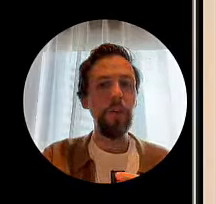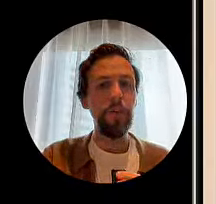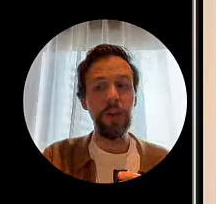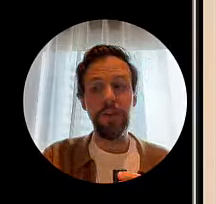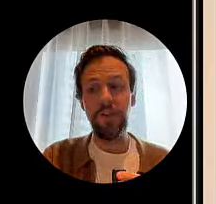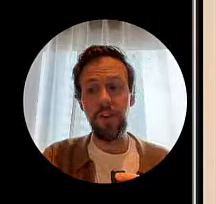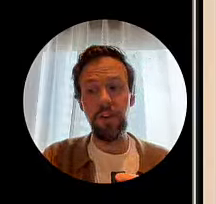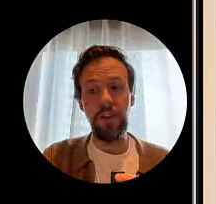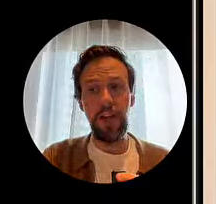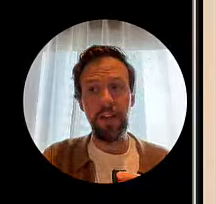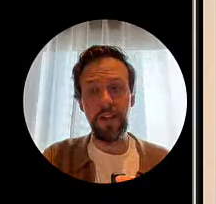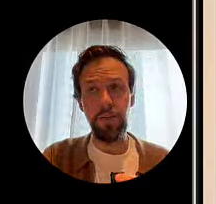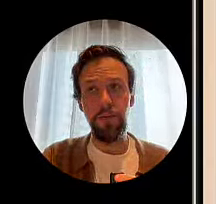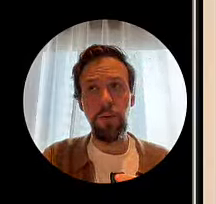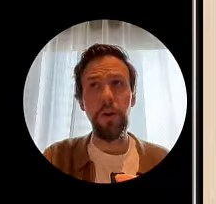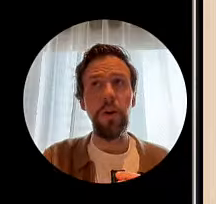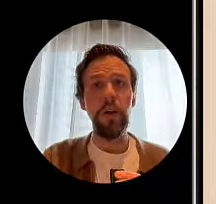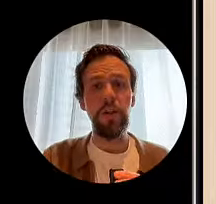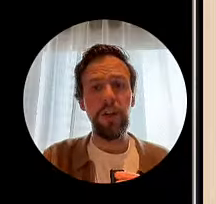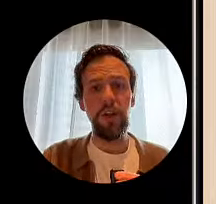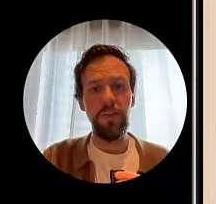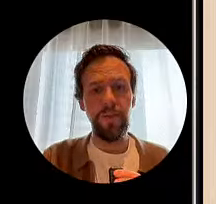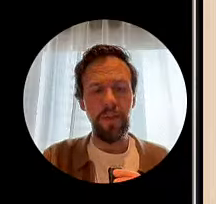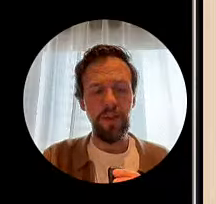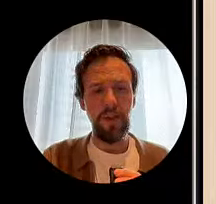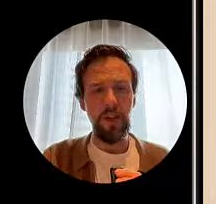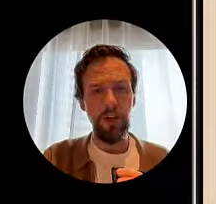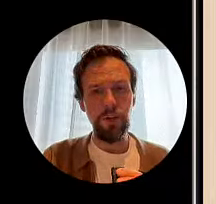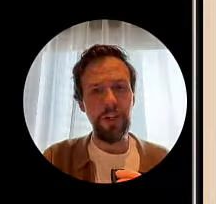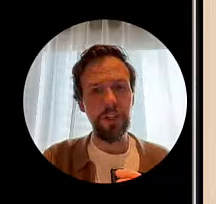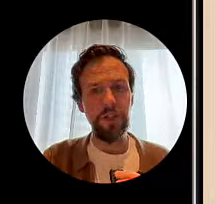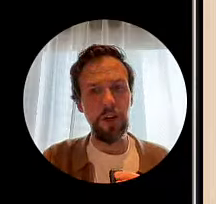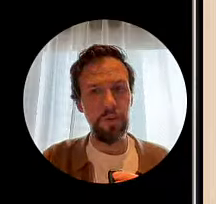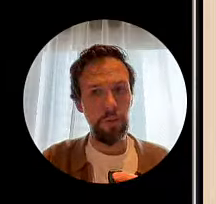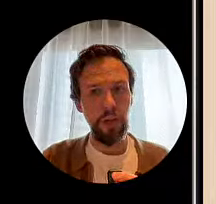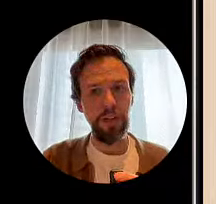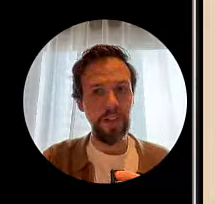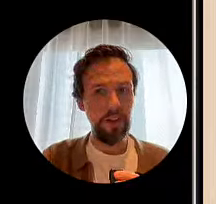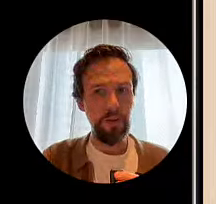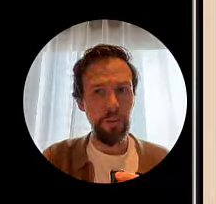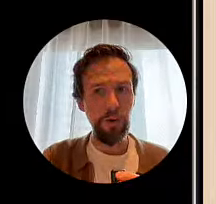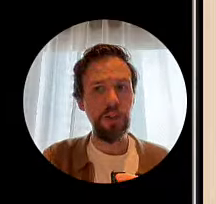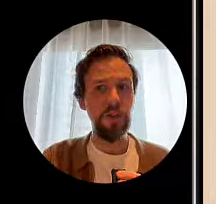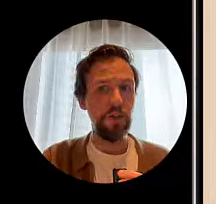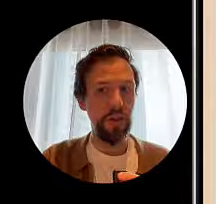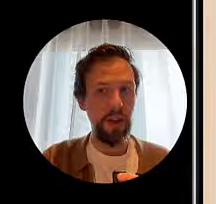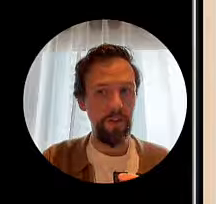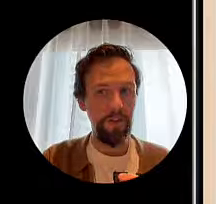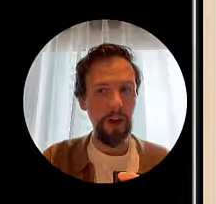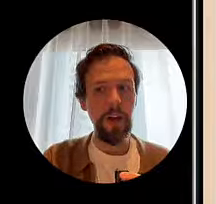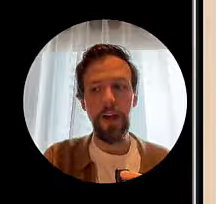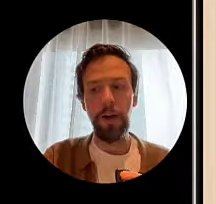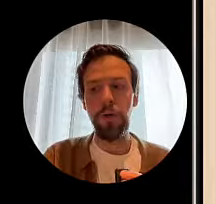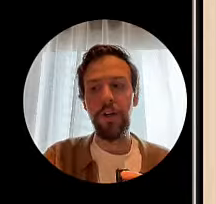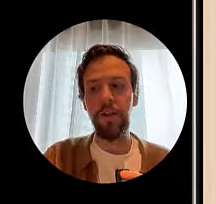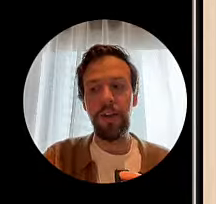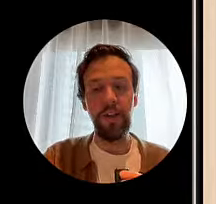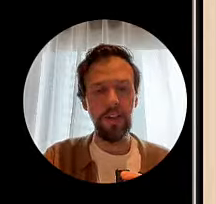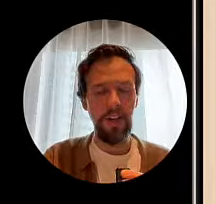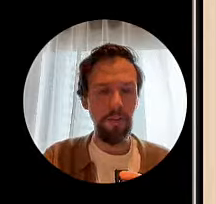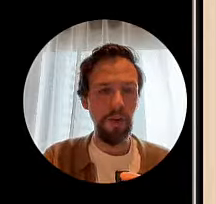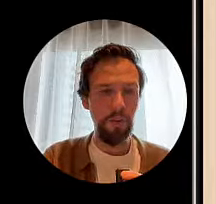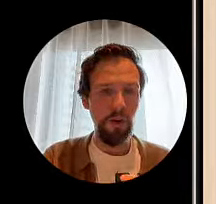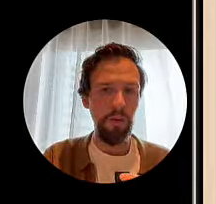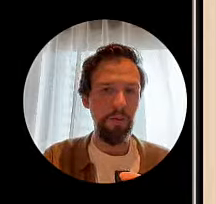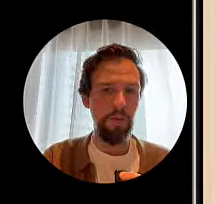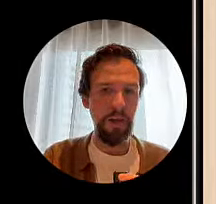Fauna because, like I said before, the illustrations are from real scientific books, so they are very accurate, and